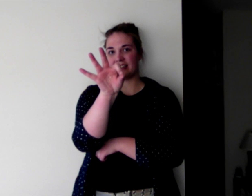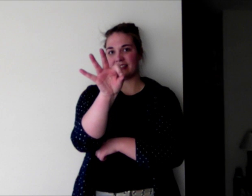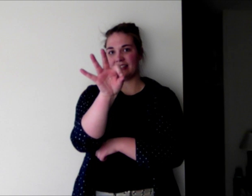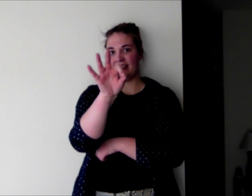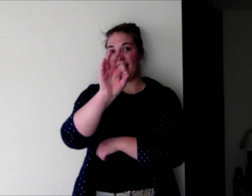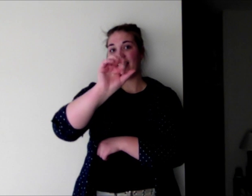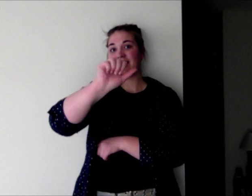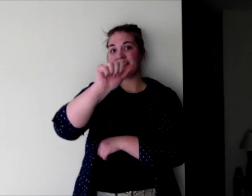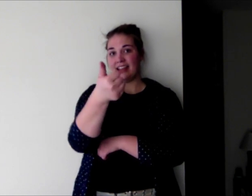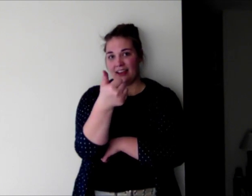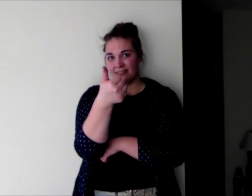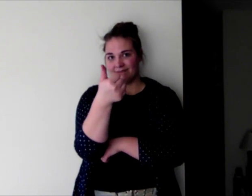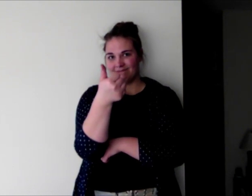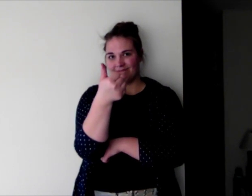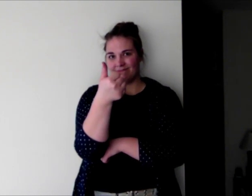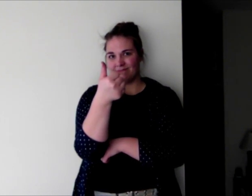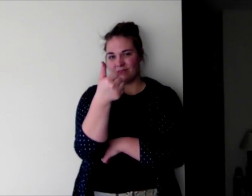9, and 10.